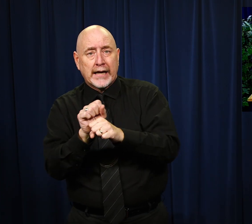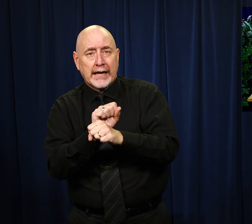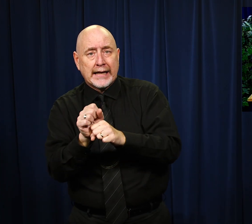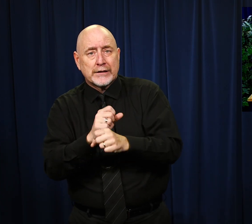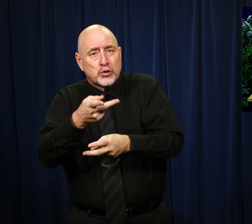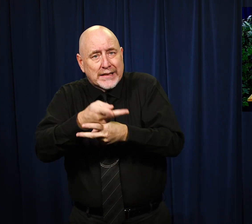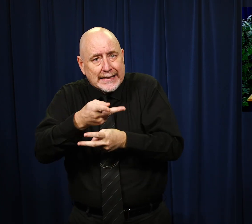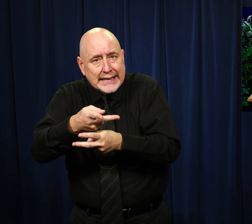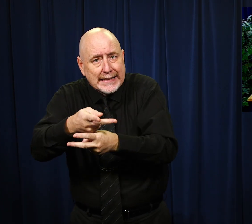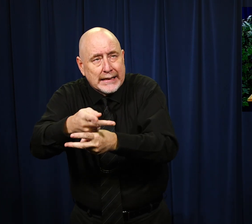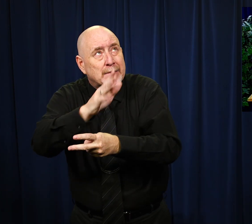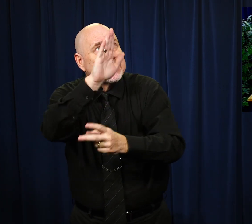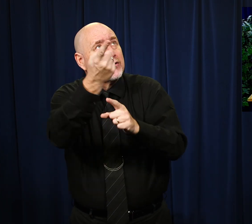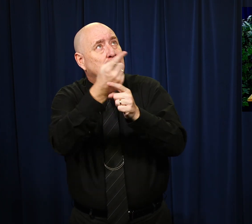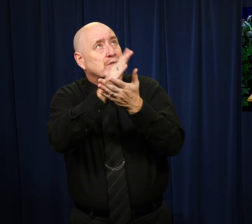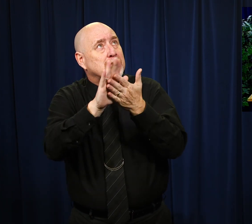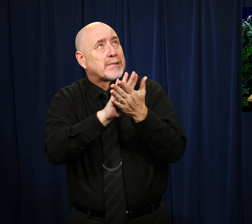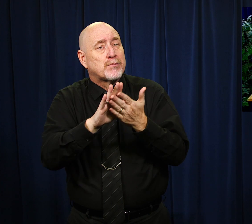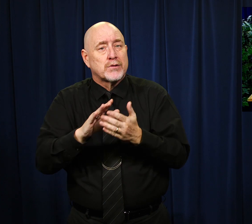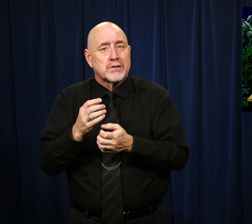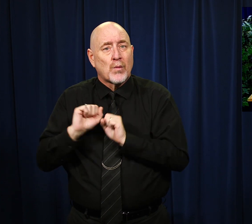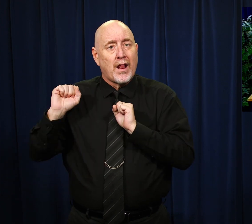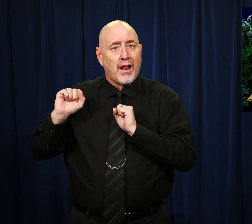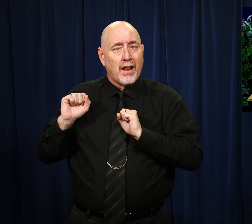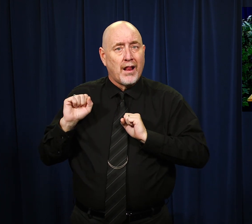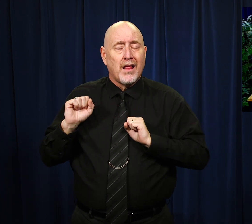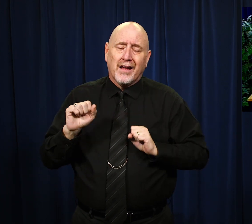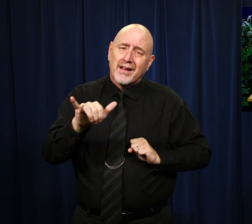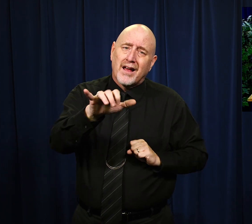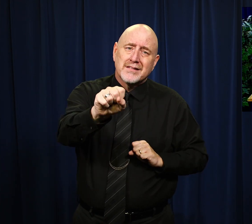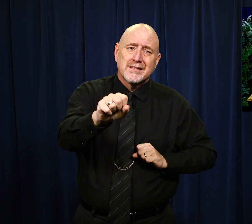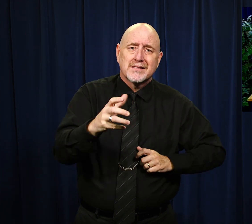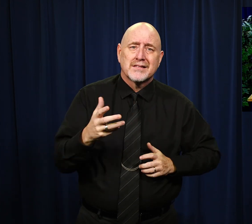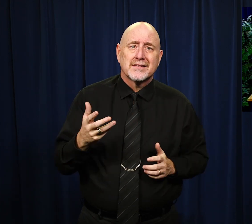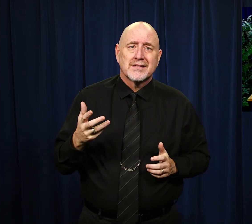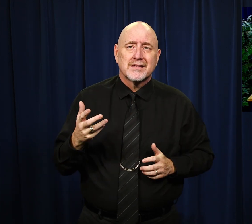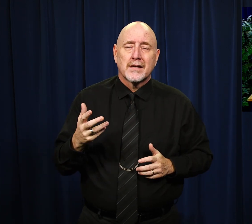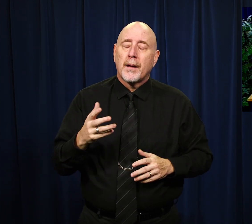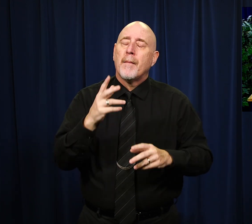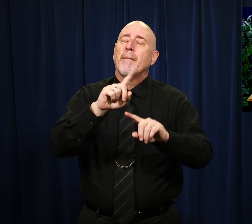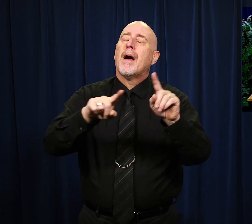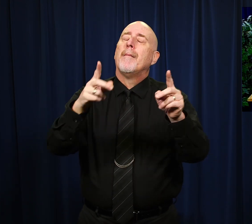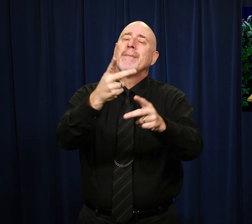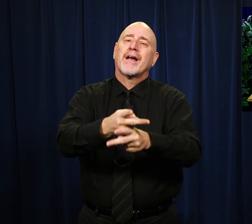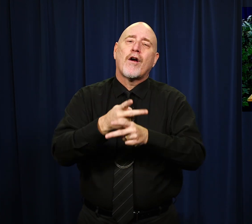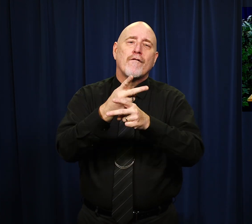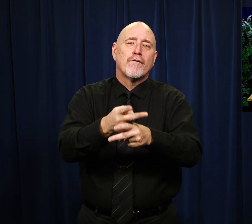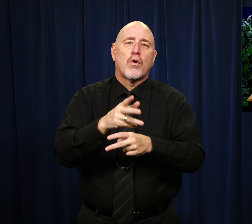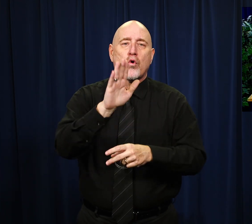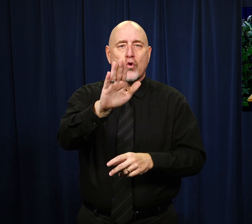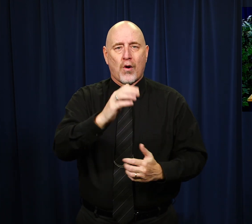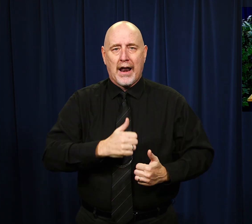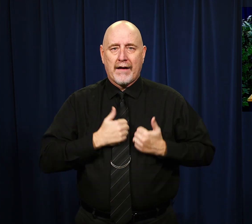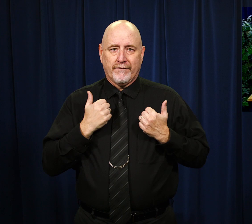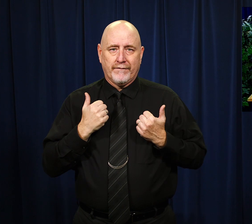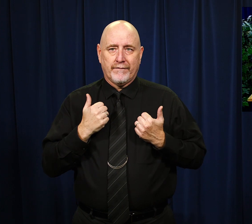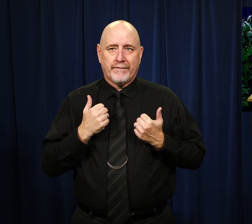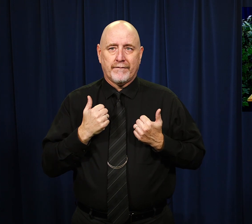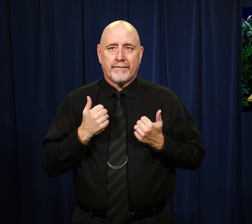to keep His righteous well? Yes. Now be careful in your own personal life